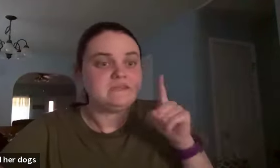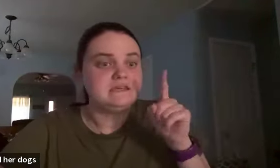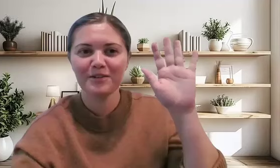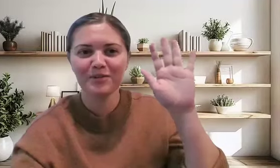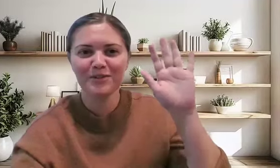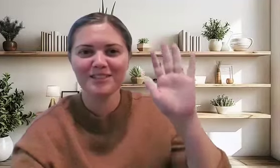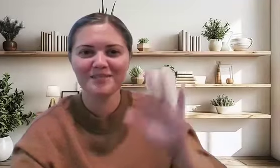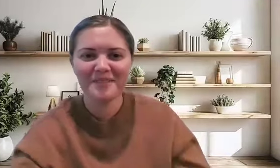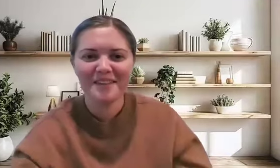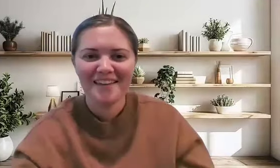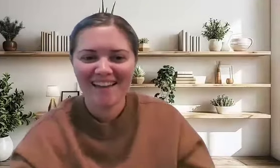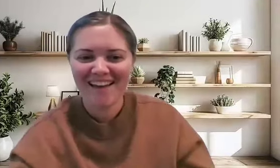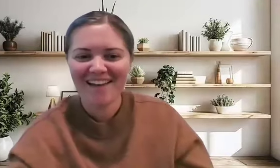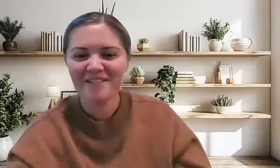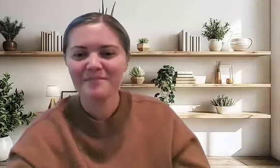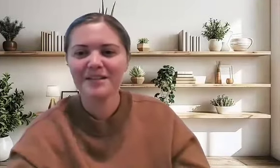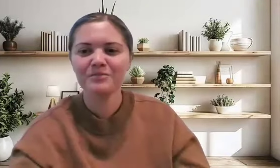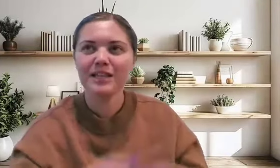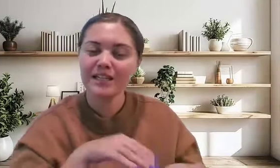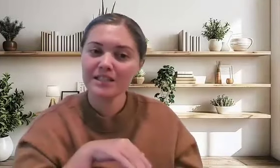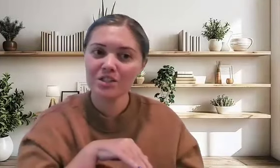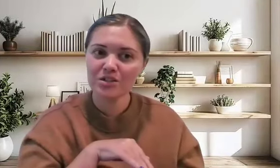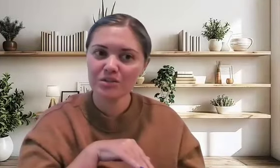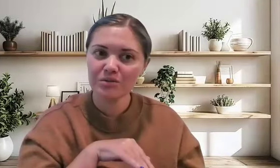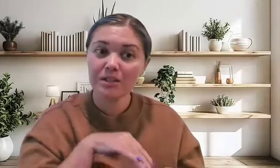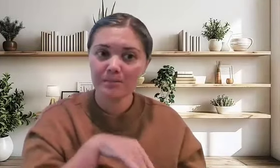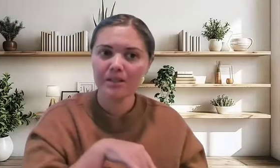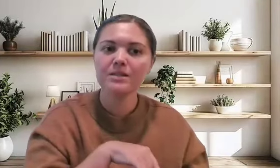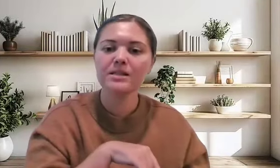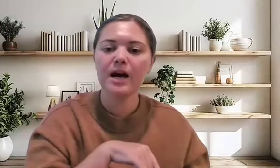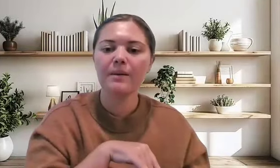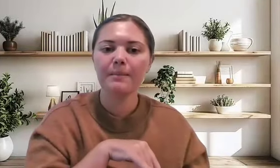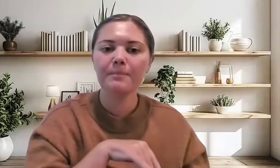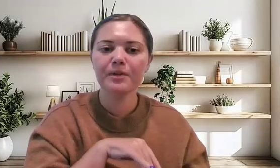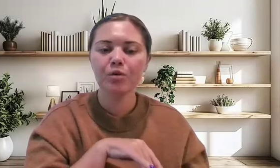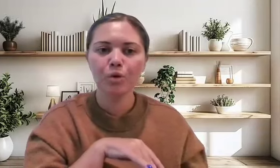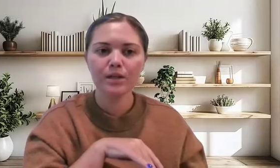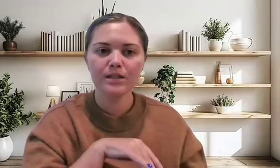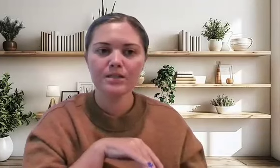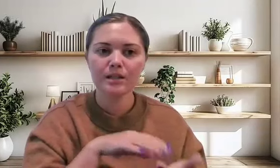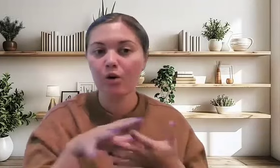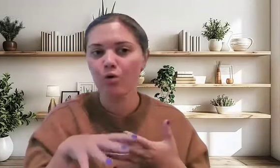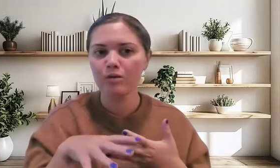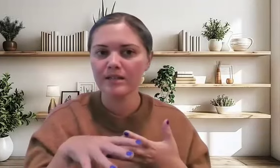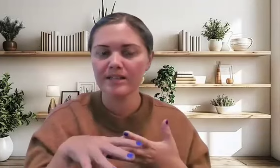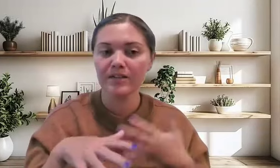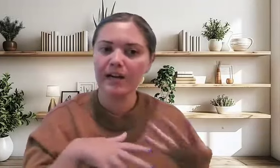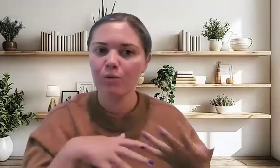Now I do Yes. have a question. Hmm. Um, Related to numbers, Hmm. what is like old in the sense of like how old